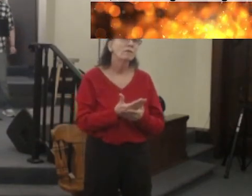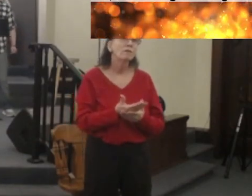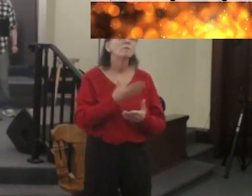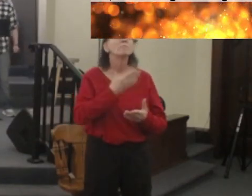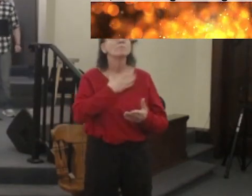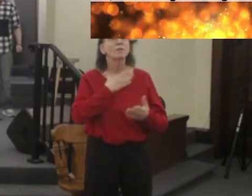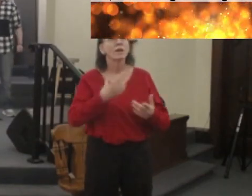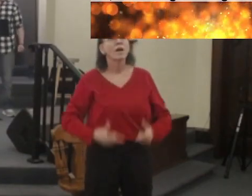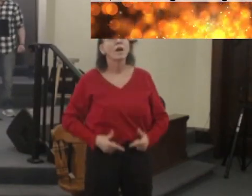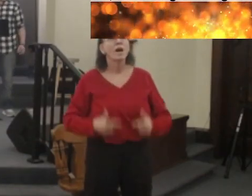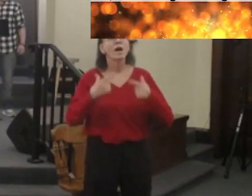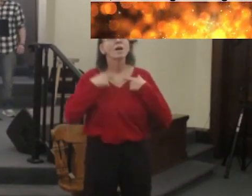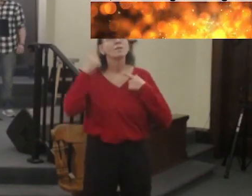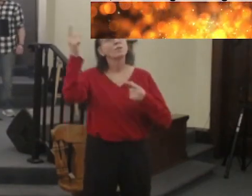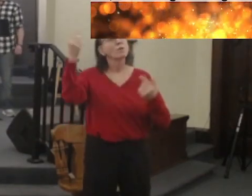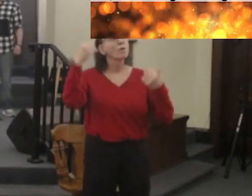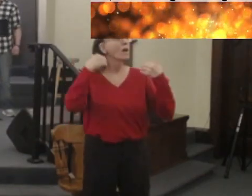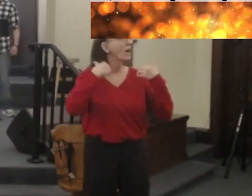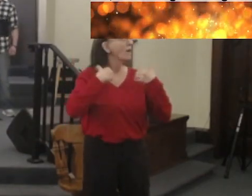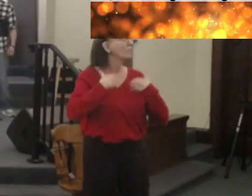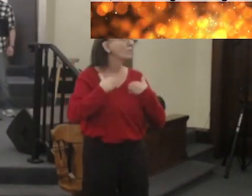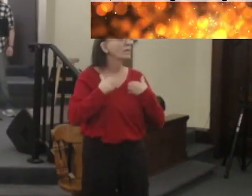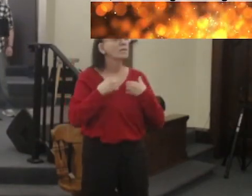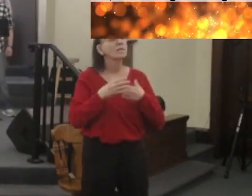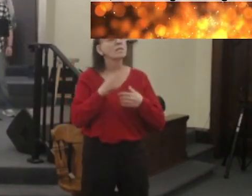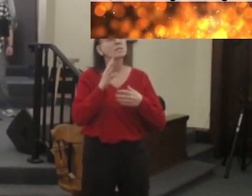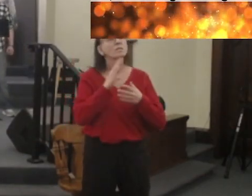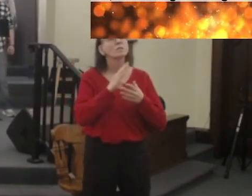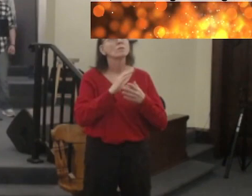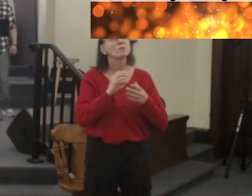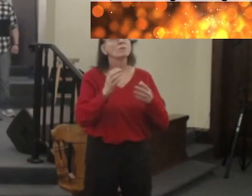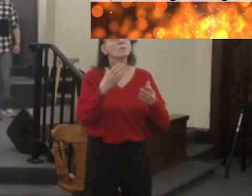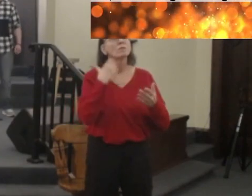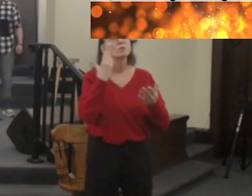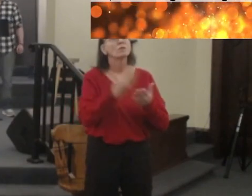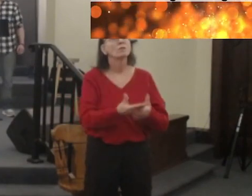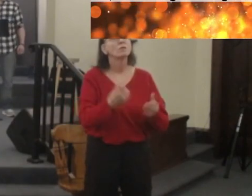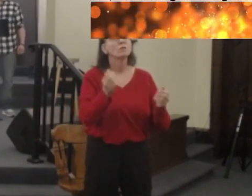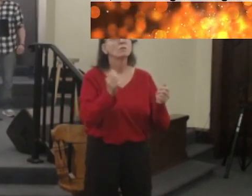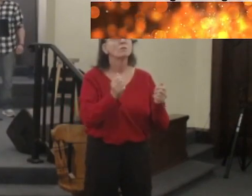And all my life you have been so, so